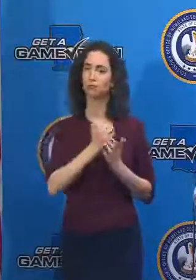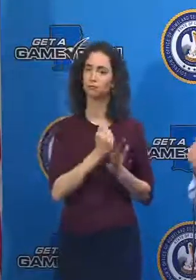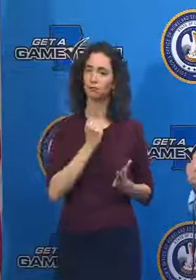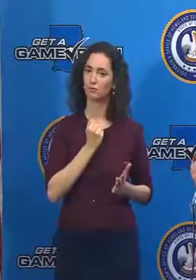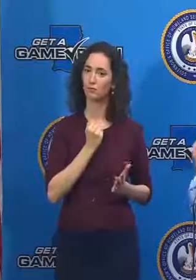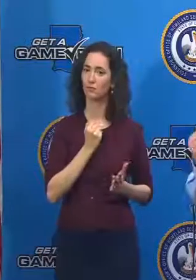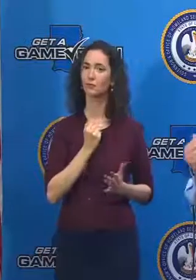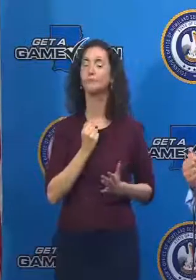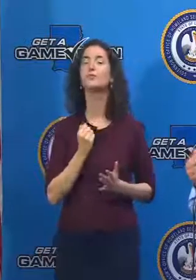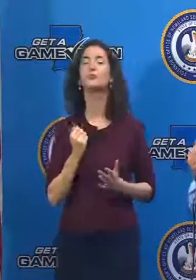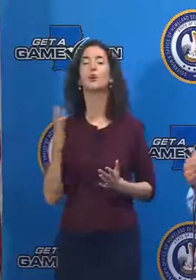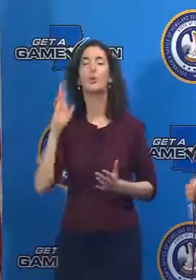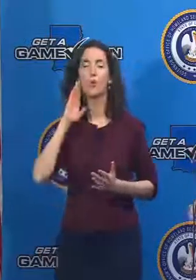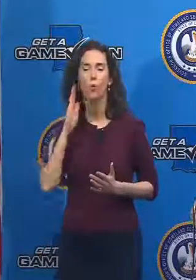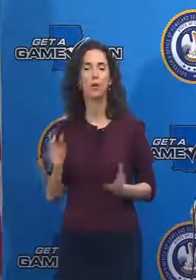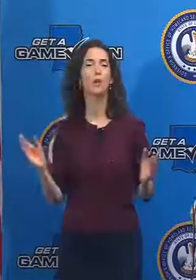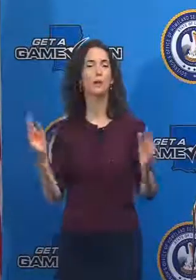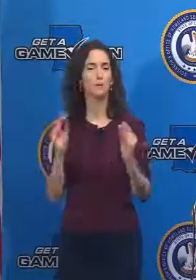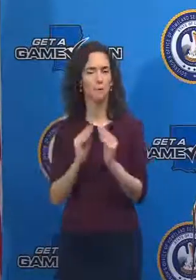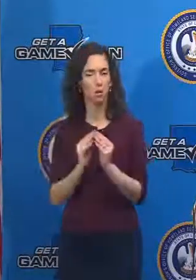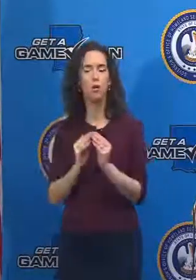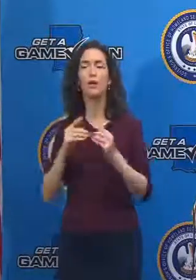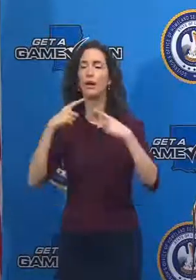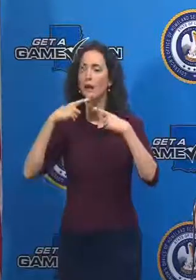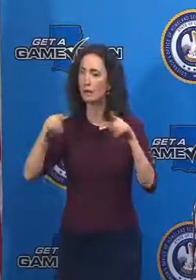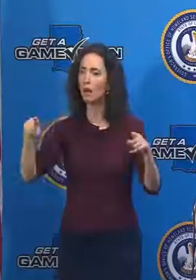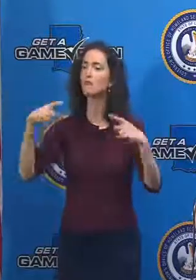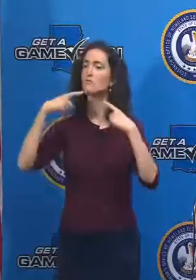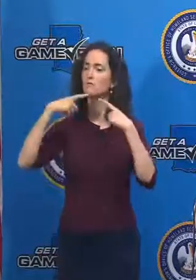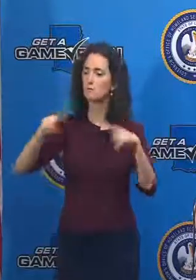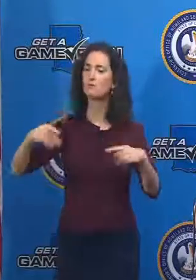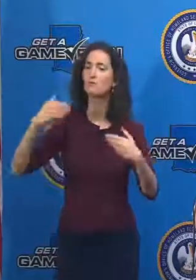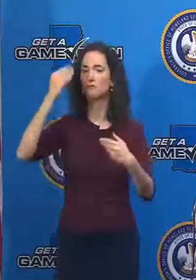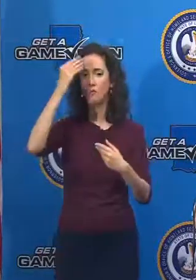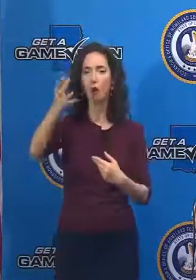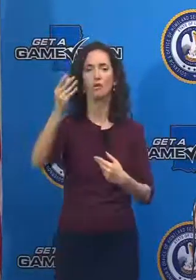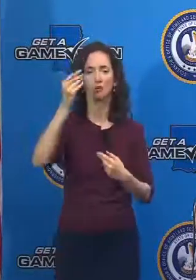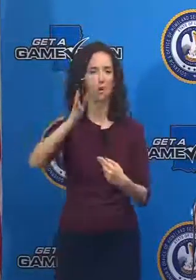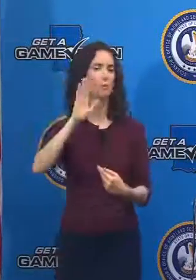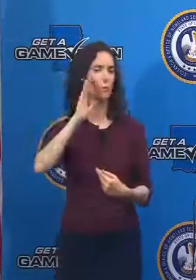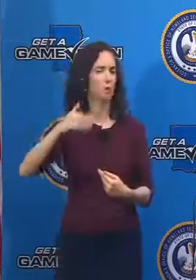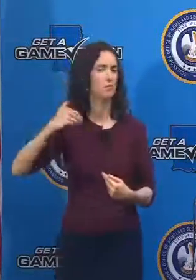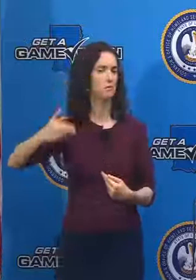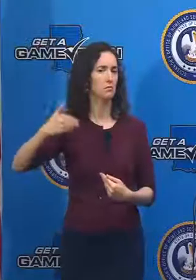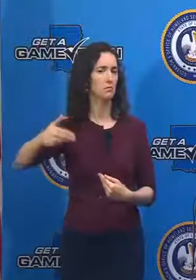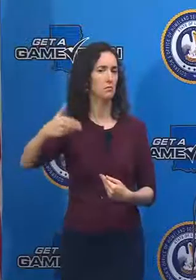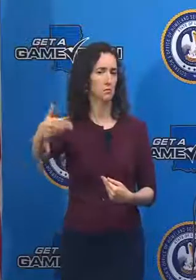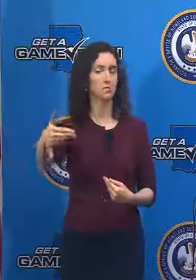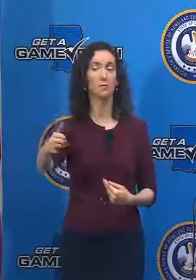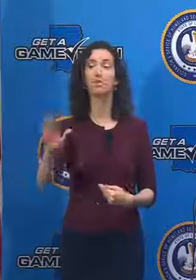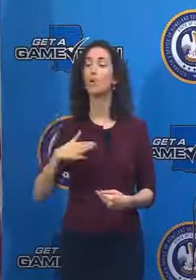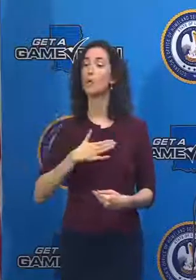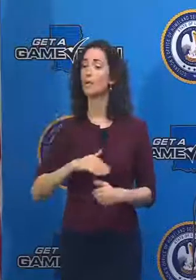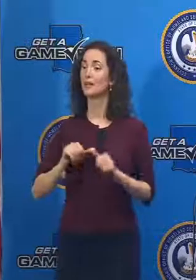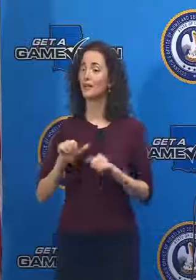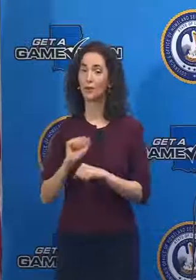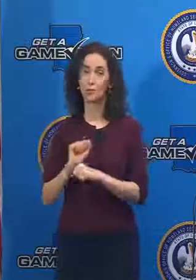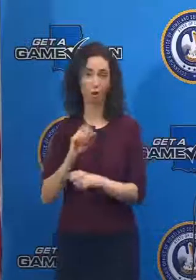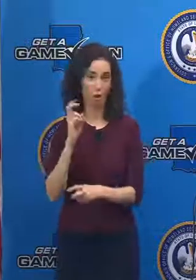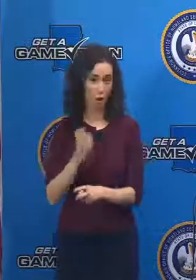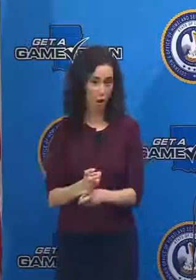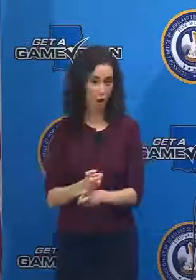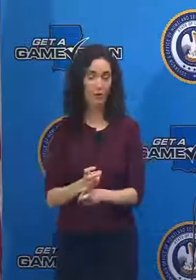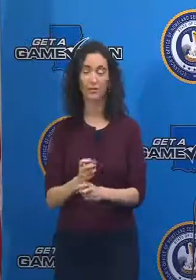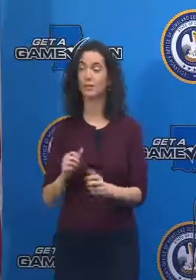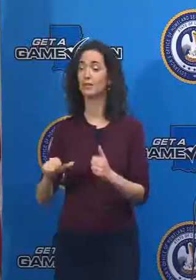And we will be announcing more and more efforts as time goes by. So let's continue to work hard. Let's be good